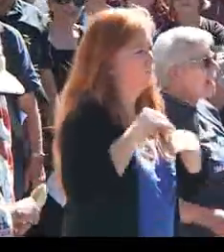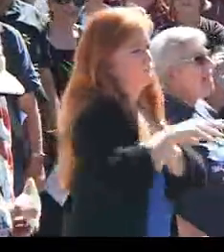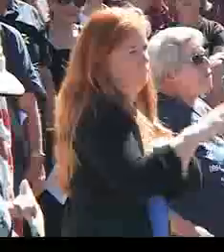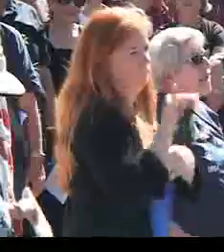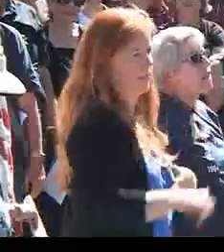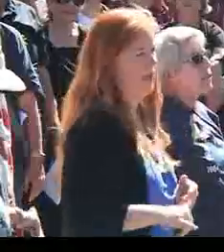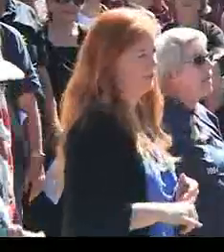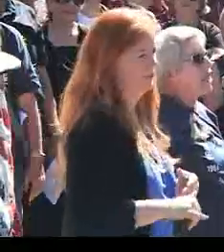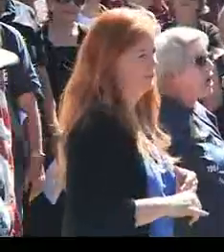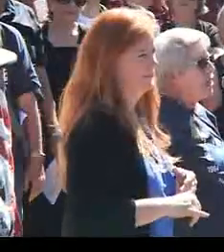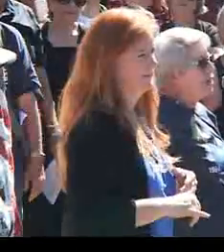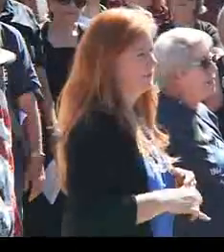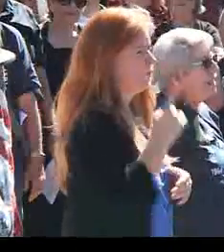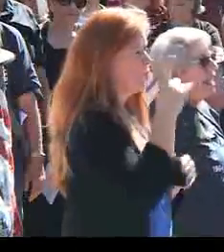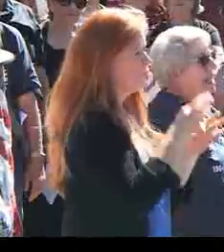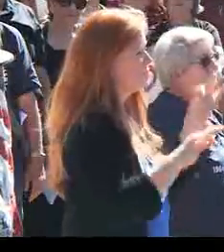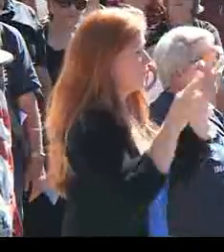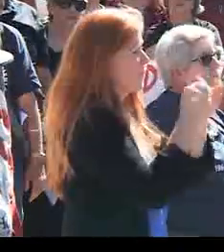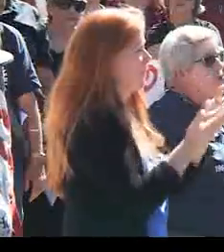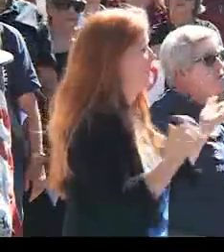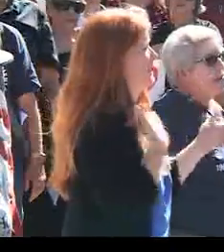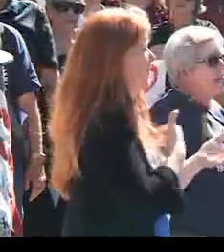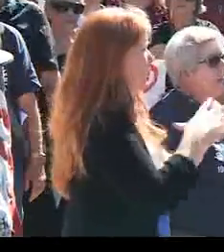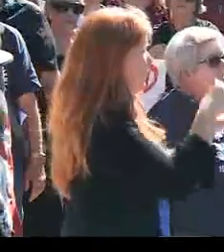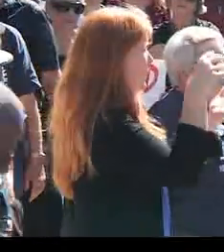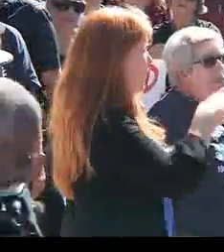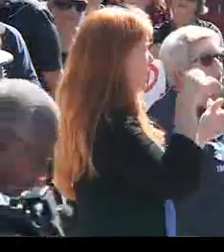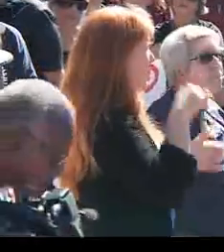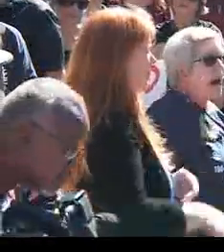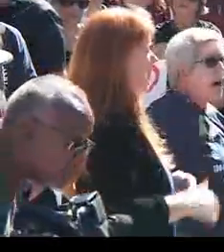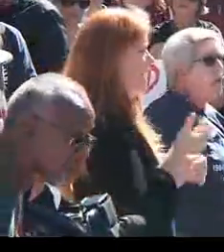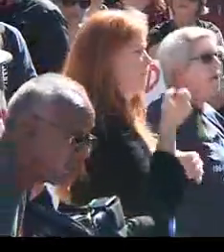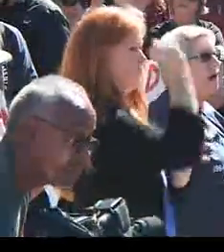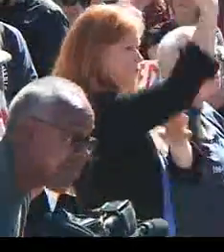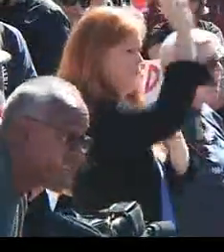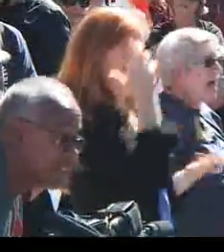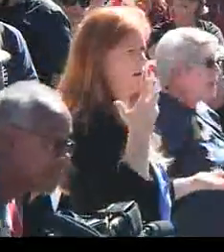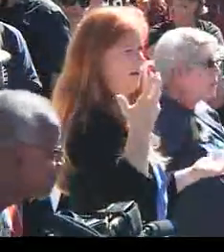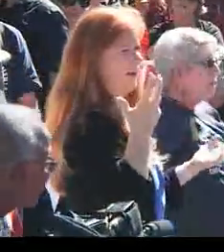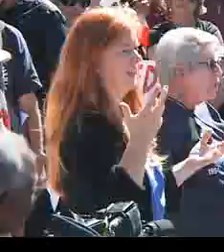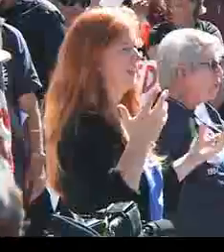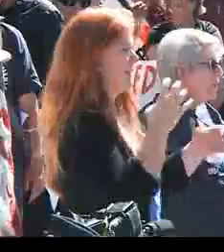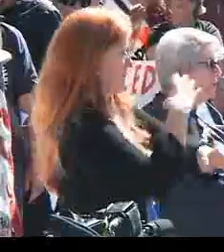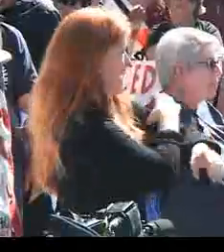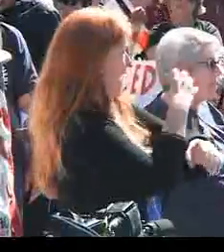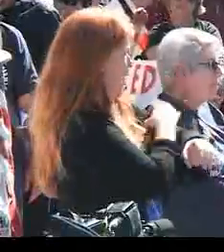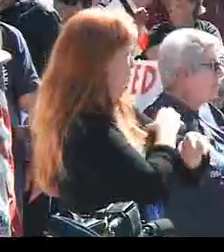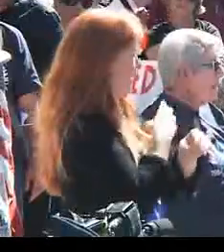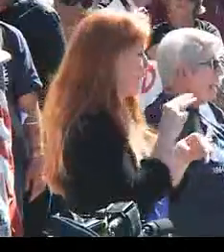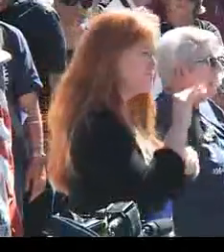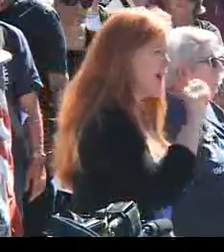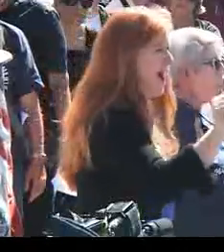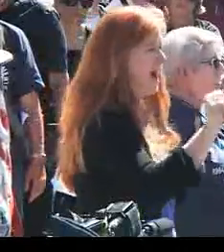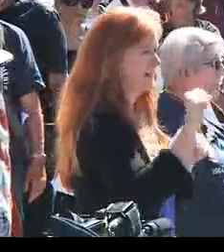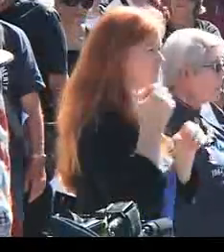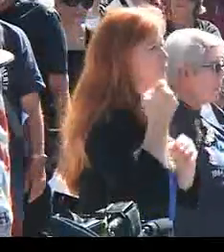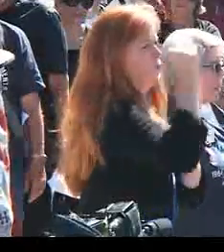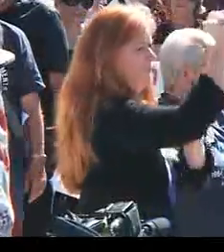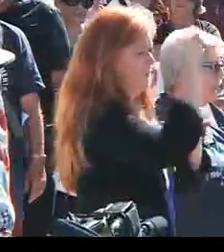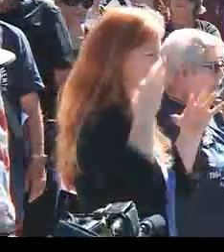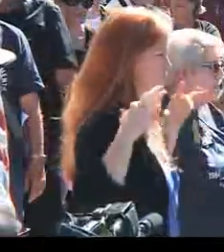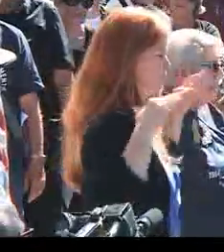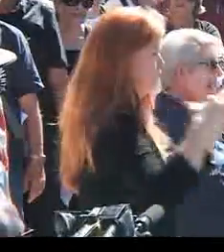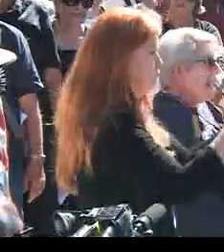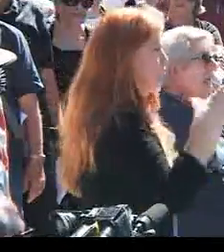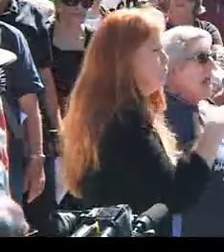One of the key things we learned in that movement was the power of mass movements and